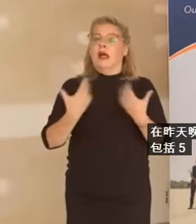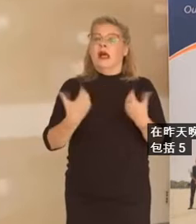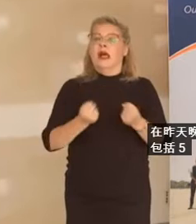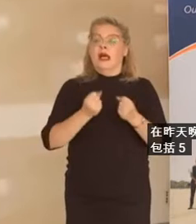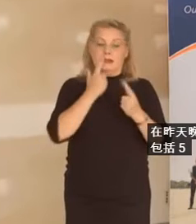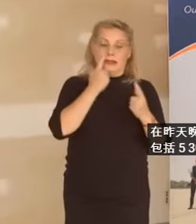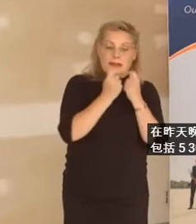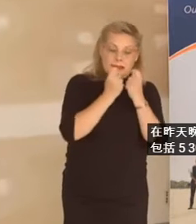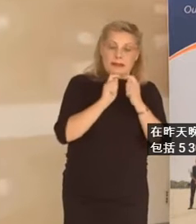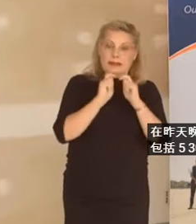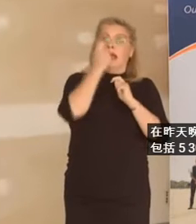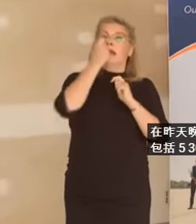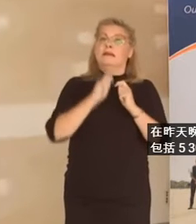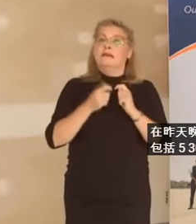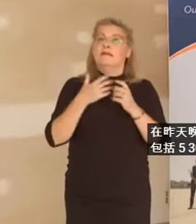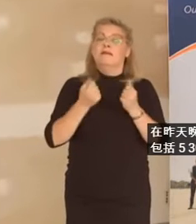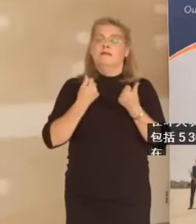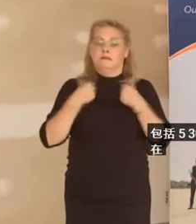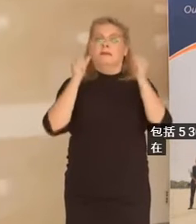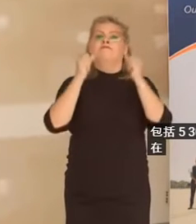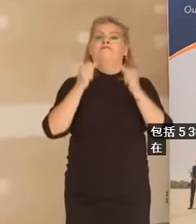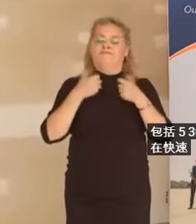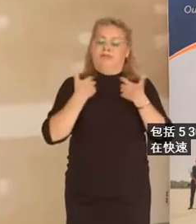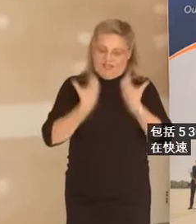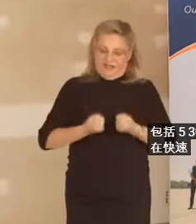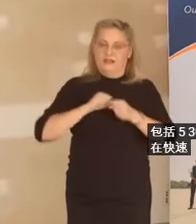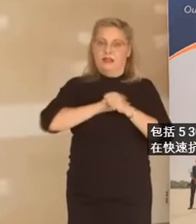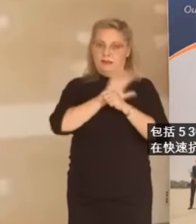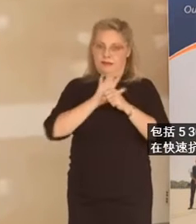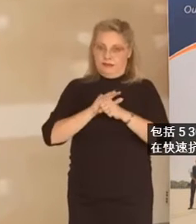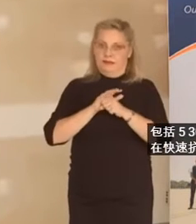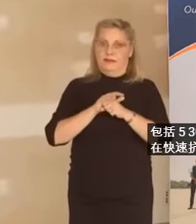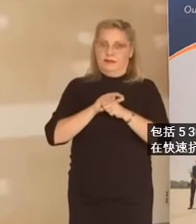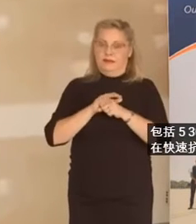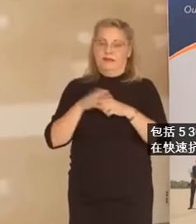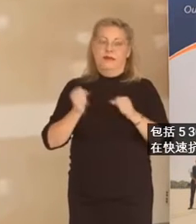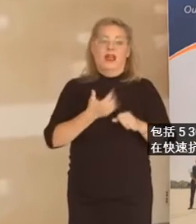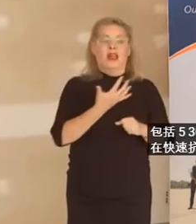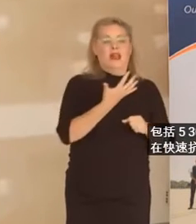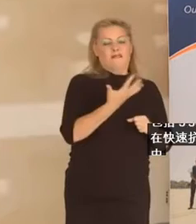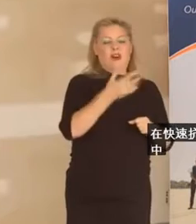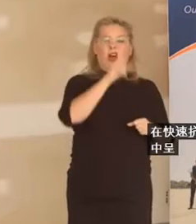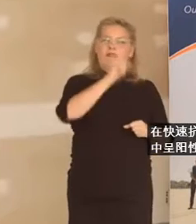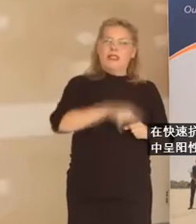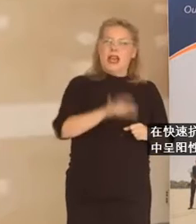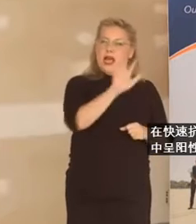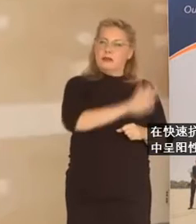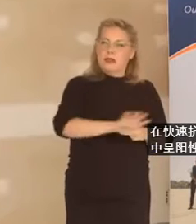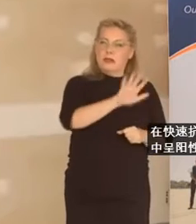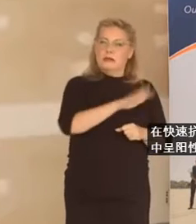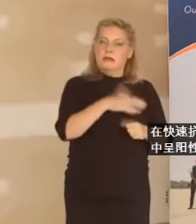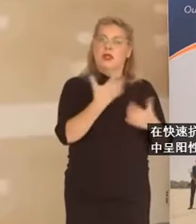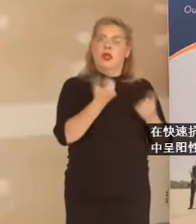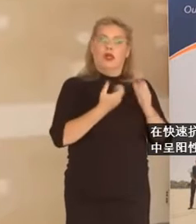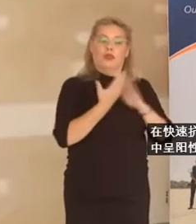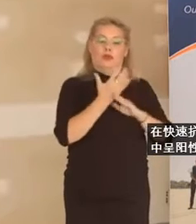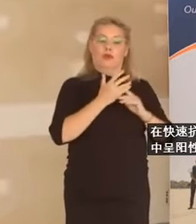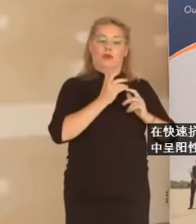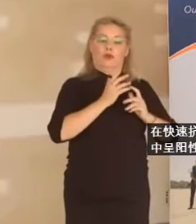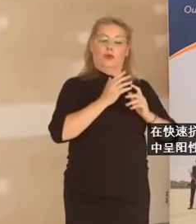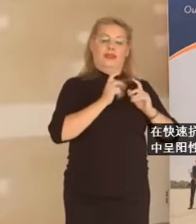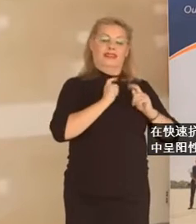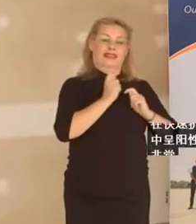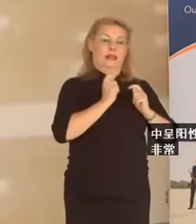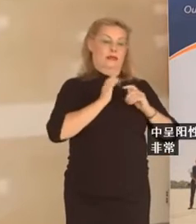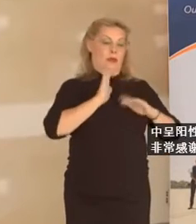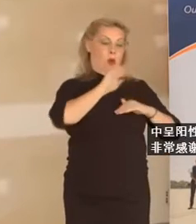including 5,300 who were positive on a rapid antigen test and 3,089 who were positive on a